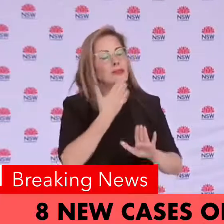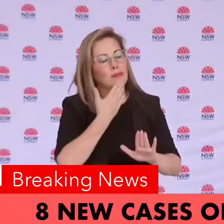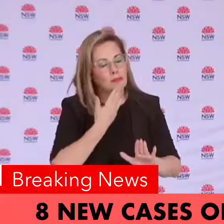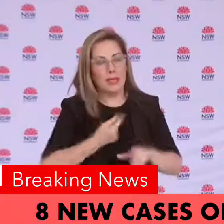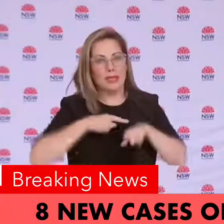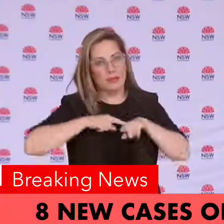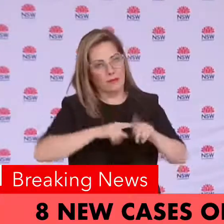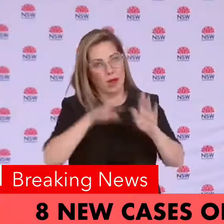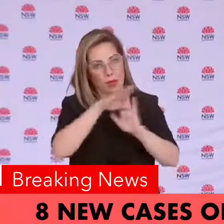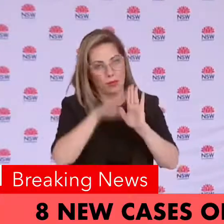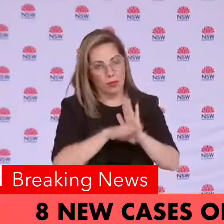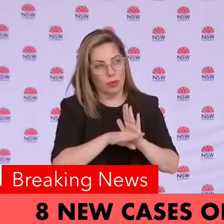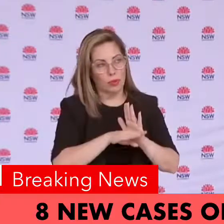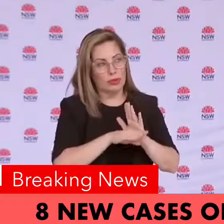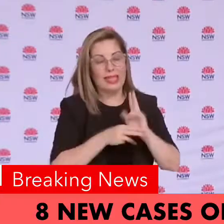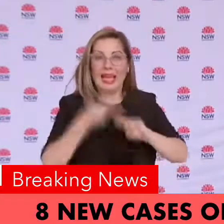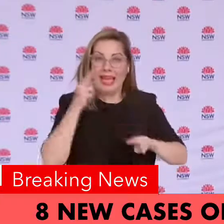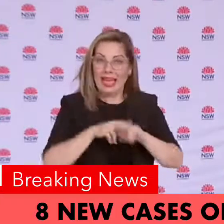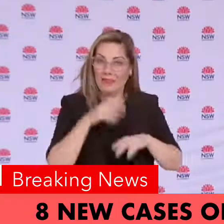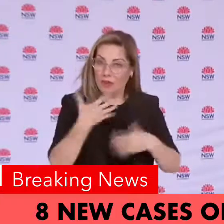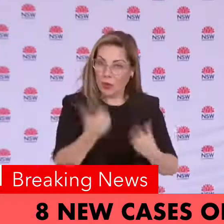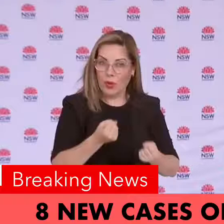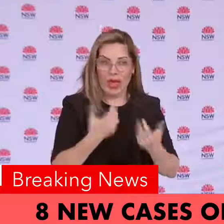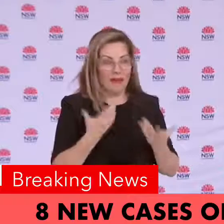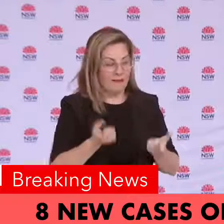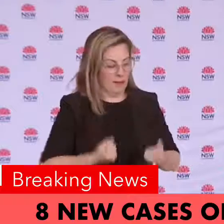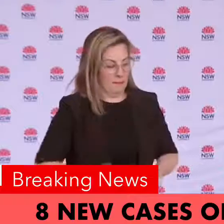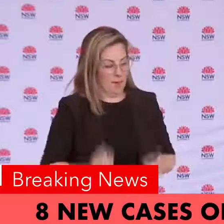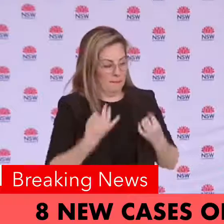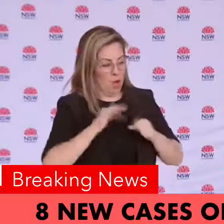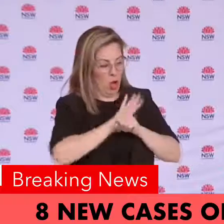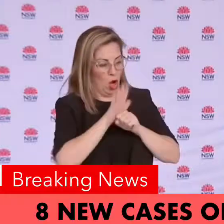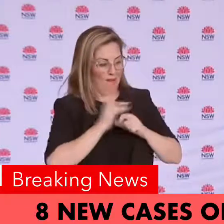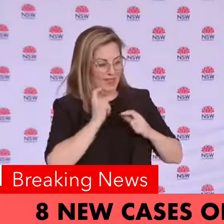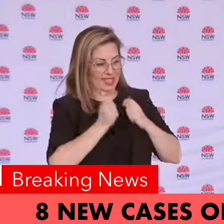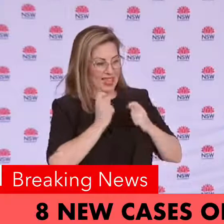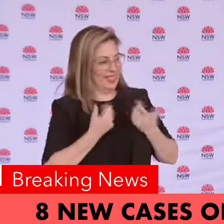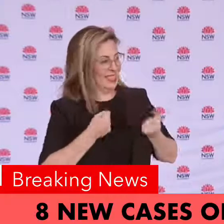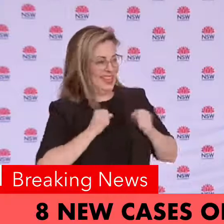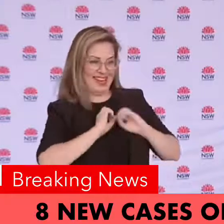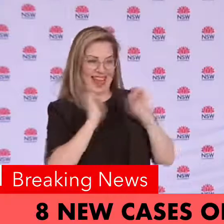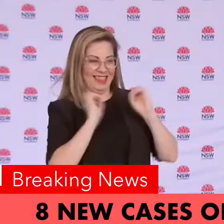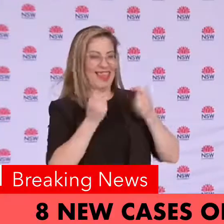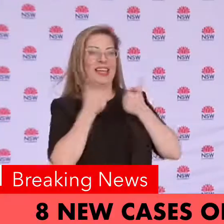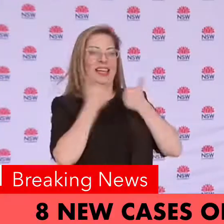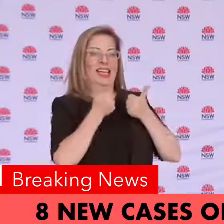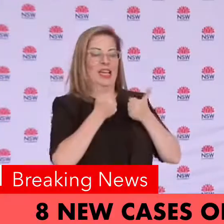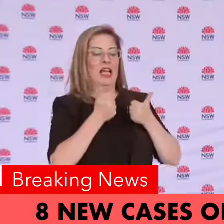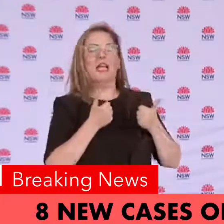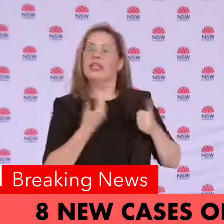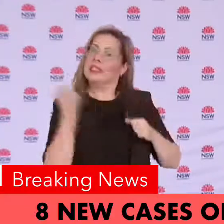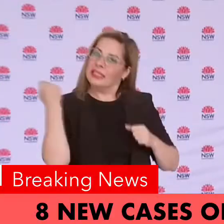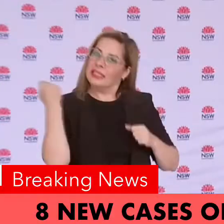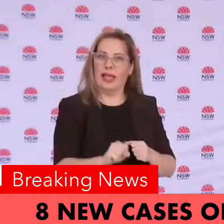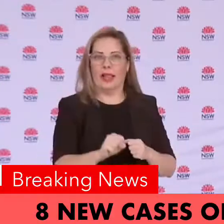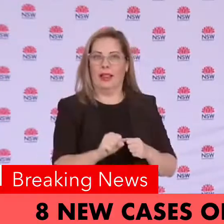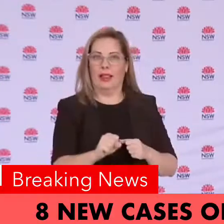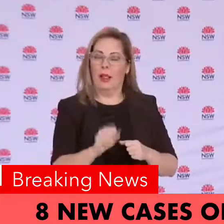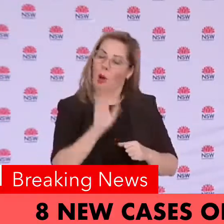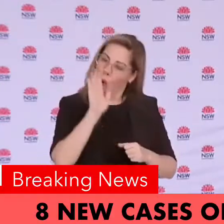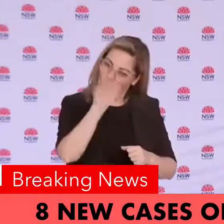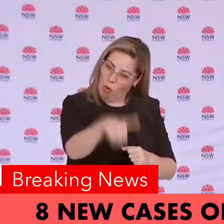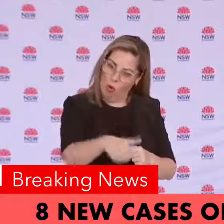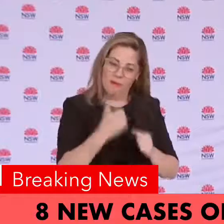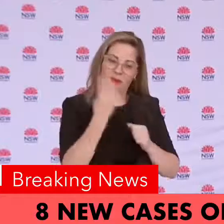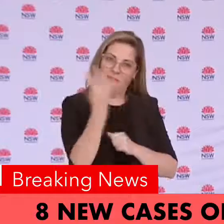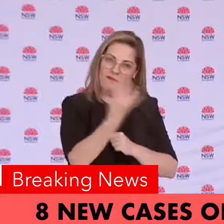It is so critical. And the statement Dr. Chant just said now, we cannot repeat enough. If you've been asked to stay home for